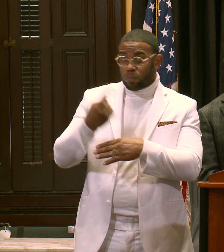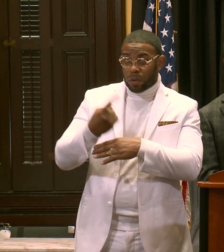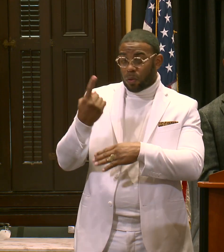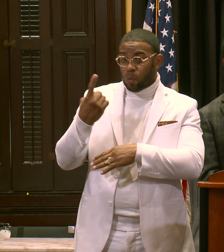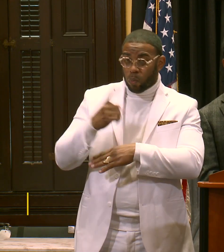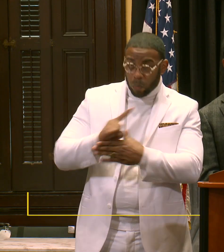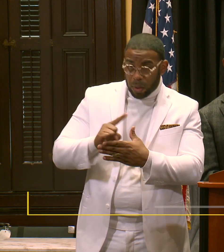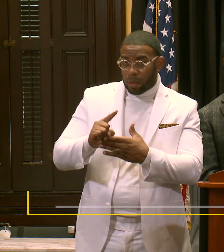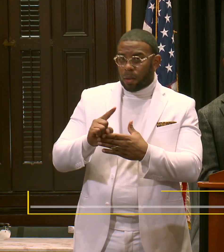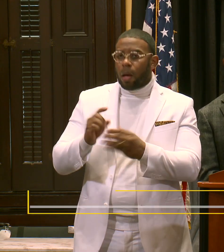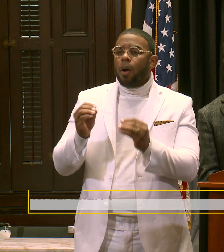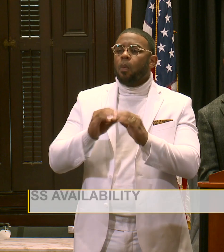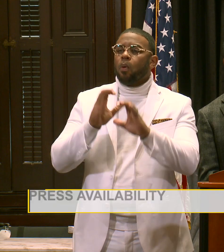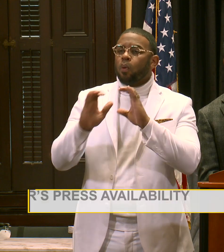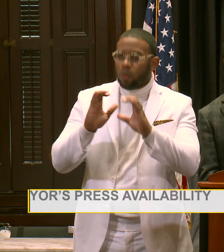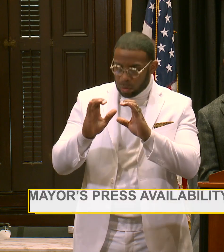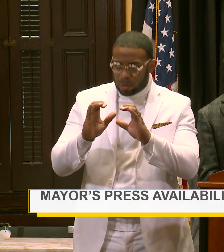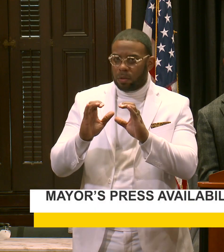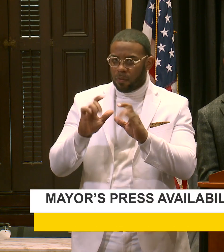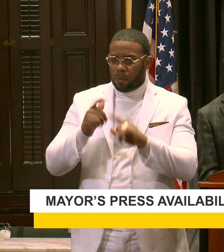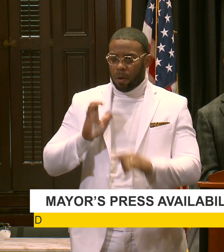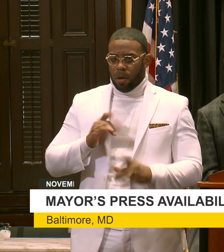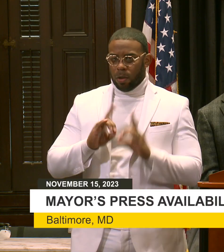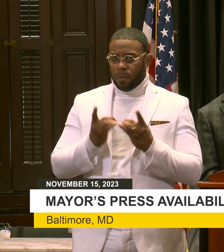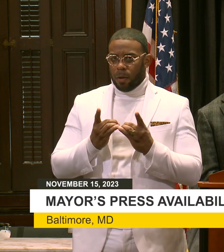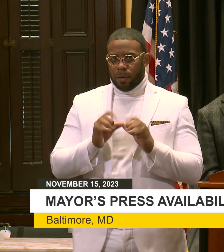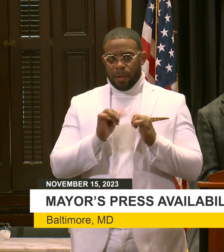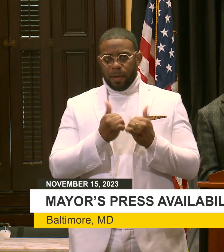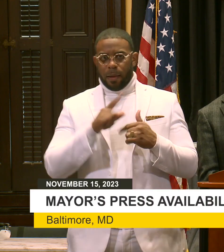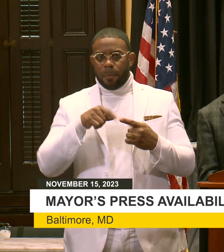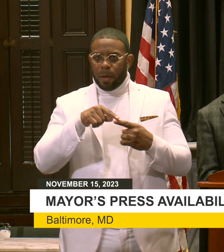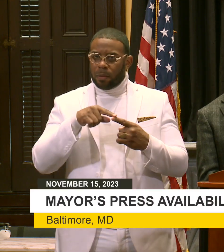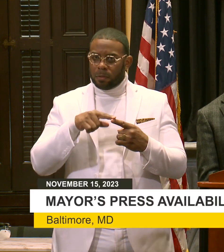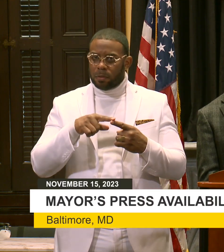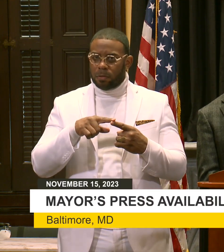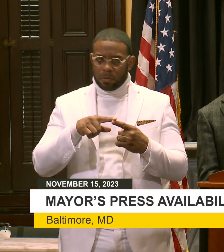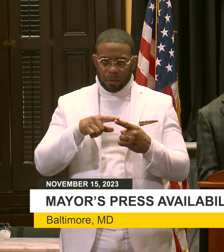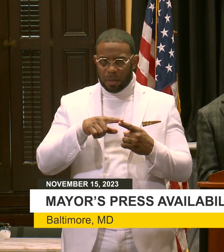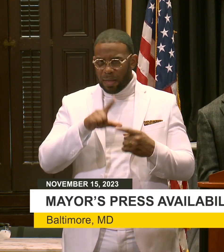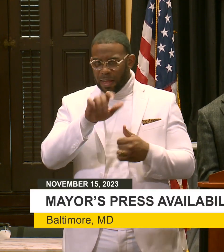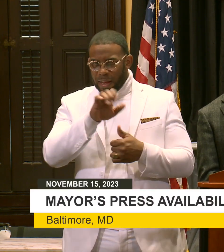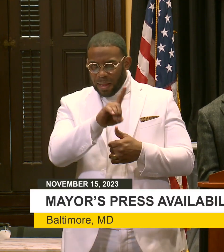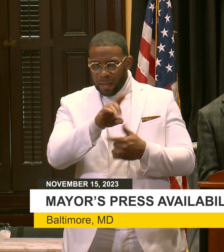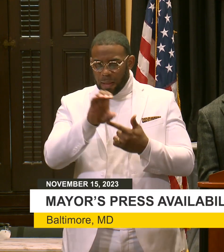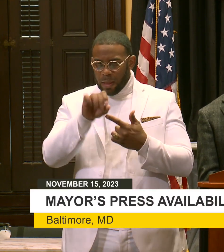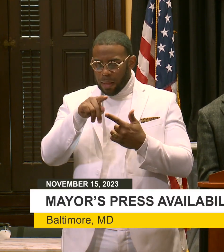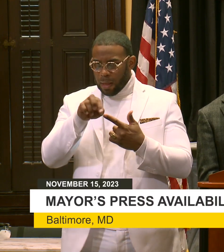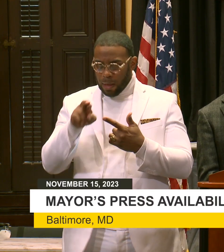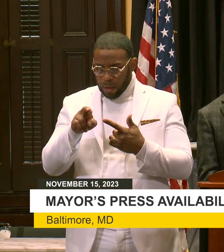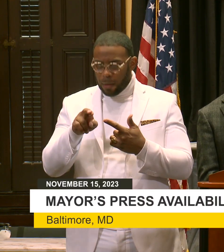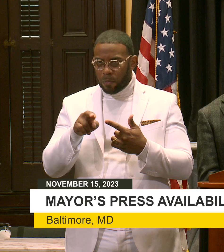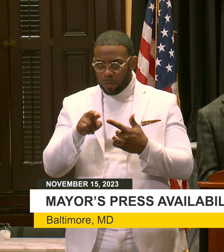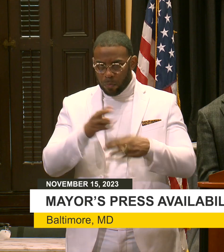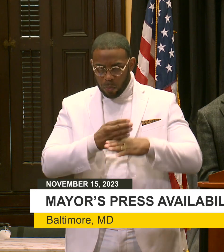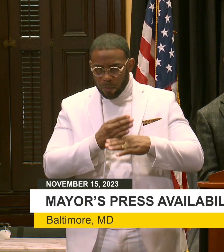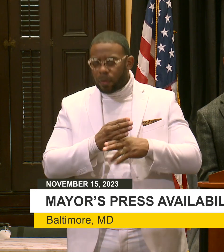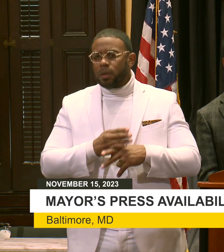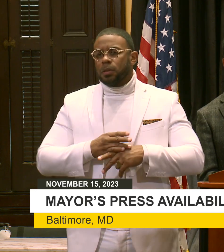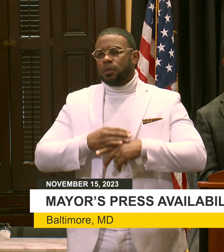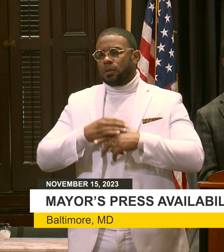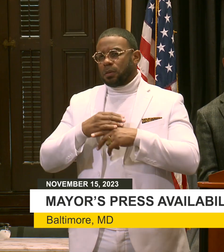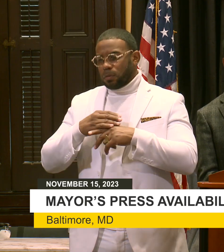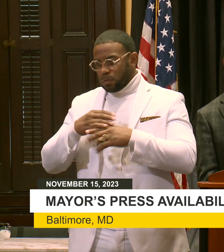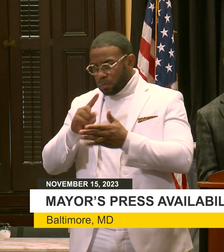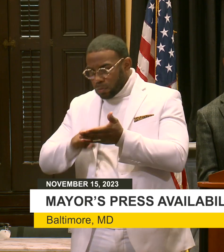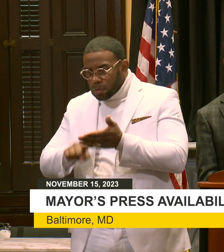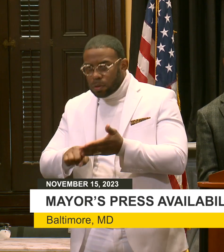weeks ahead is more communication from our department and agency about the lead and copper provisions, the inventory collection process, and then instructions